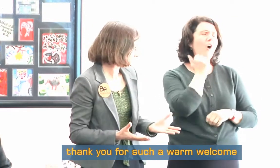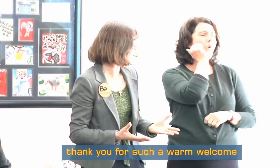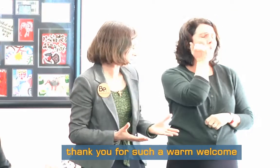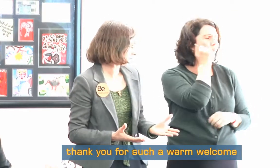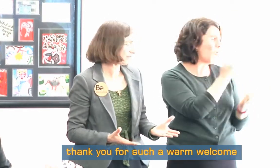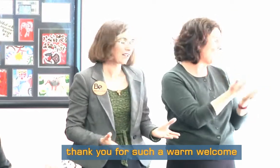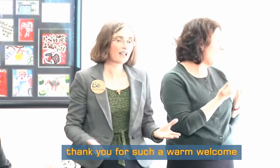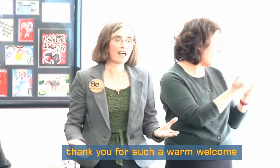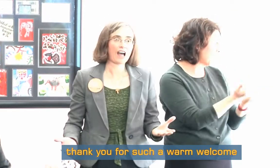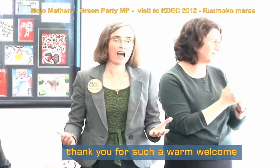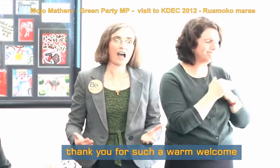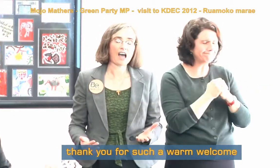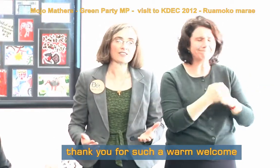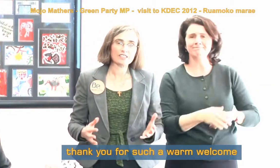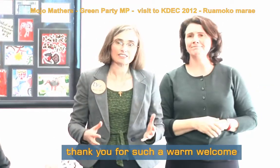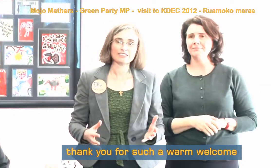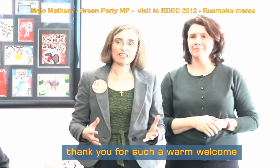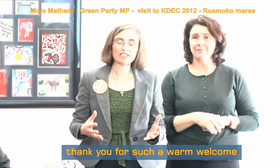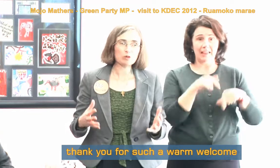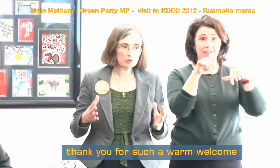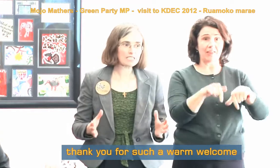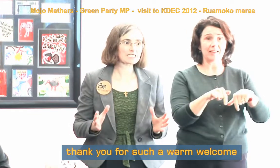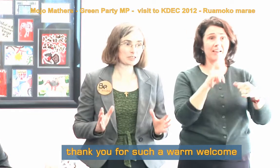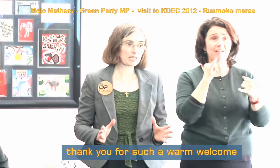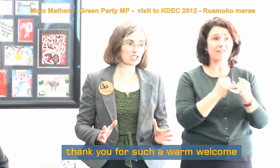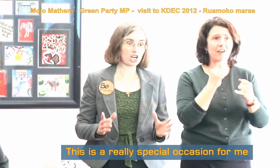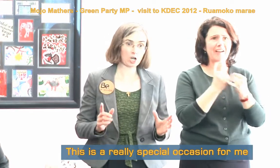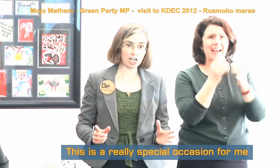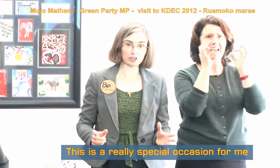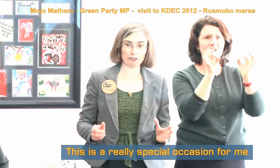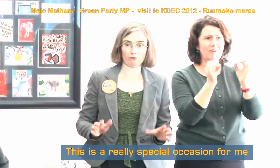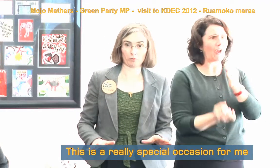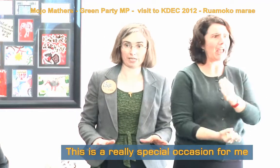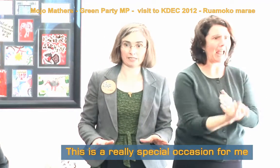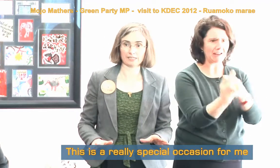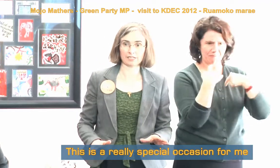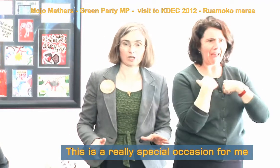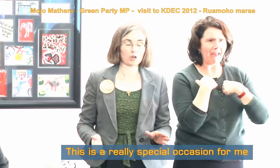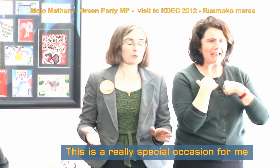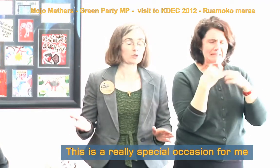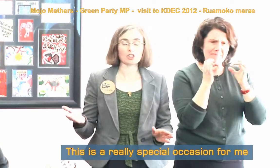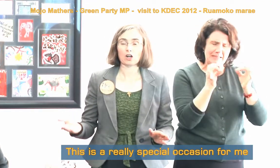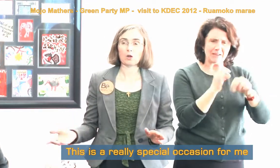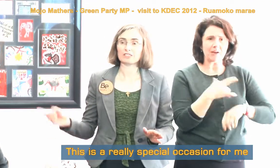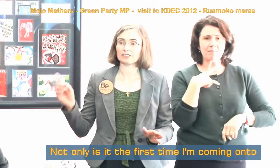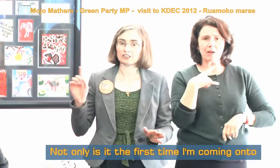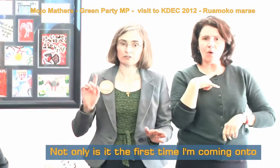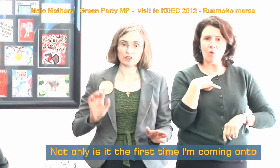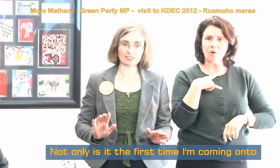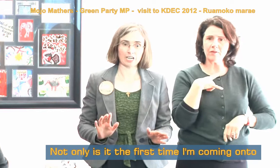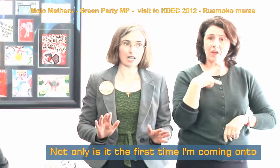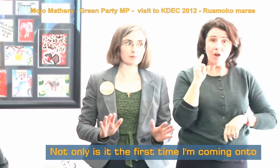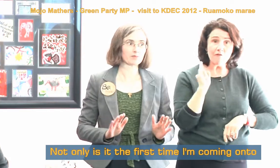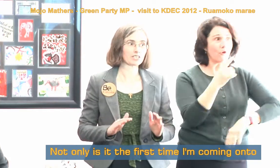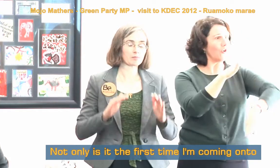warm welcome. This is a really special occasion for me, because not only is it